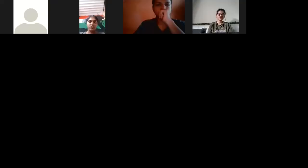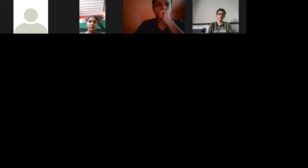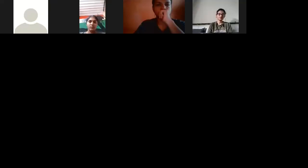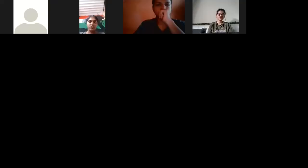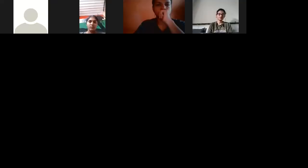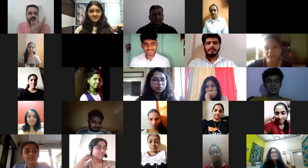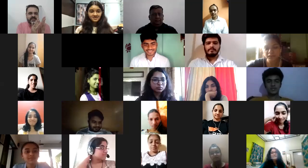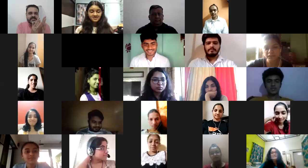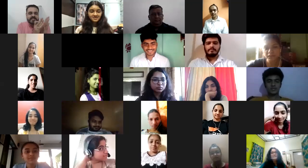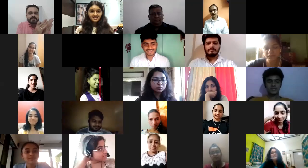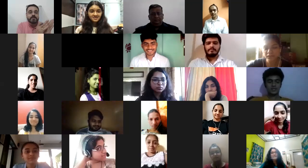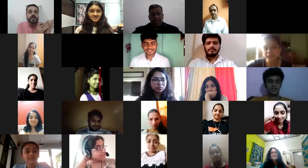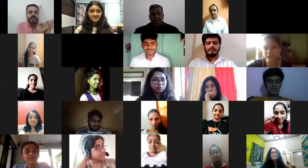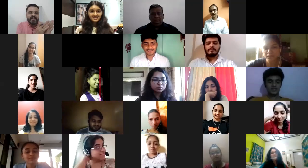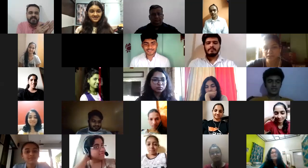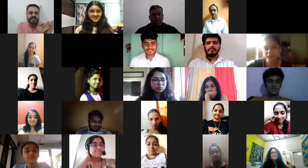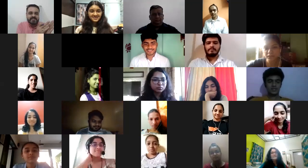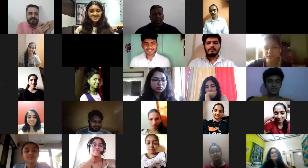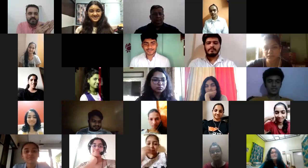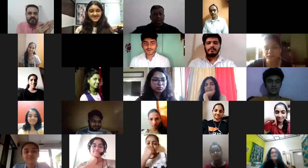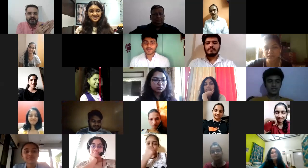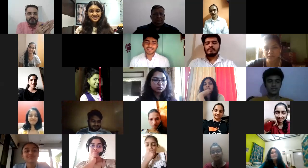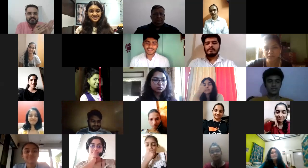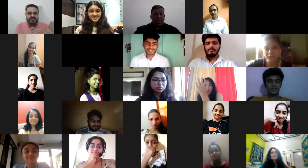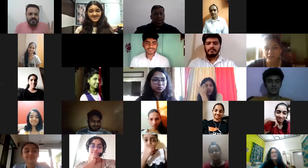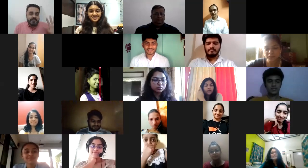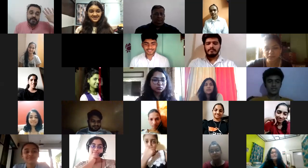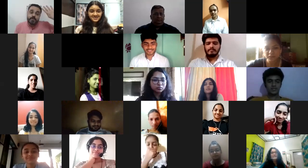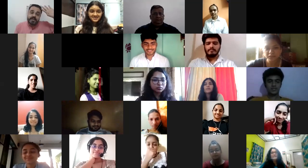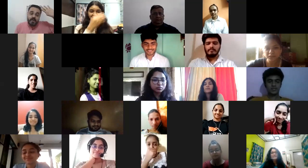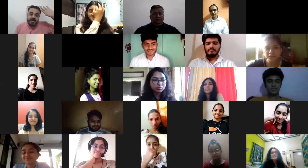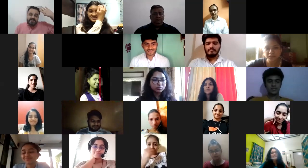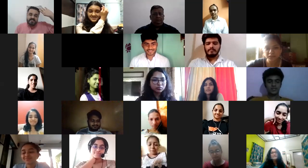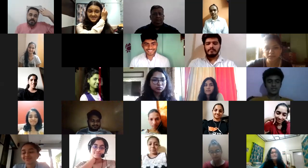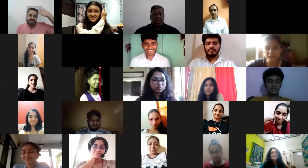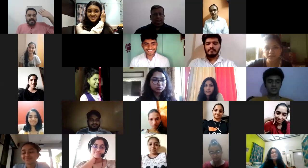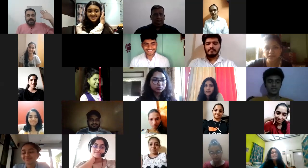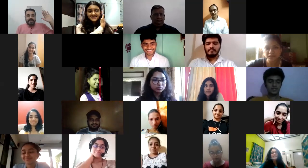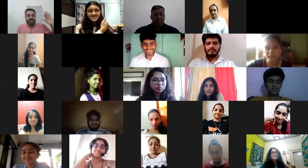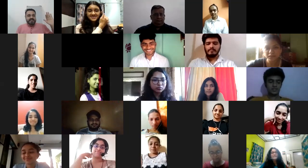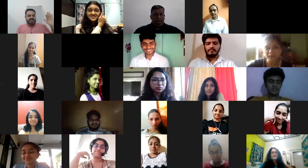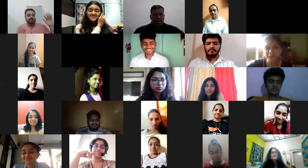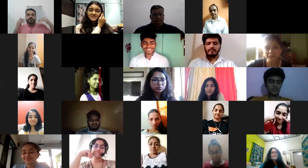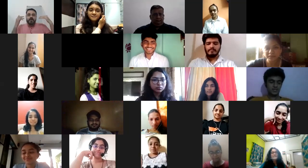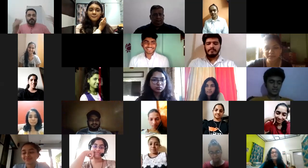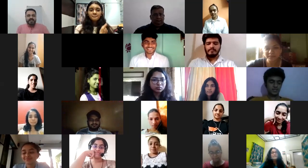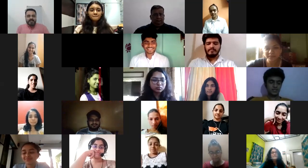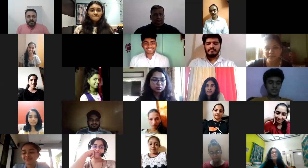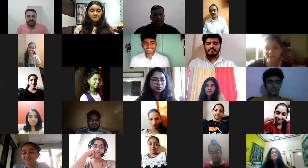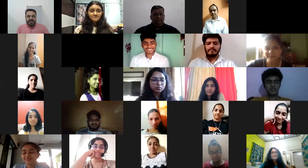CD, your disk has been quarantined for viruses. So that was the only context, bahut saal pehle. Then we forgot about that quarantine.